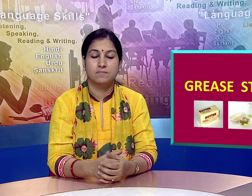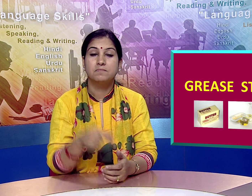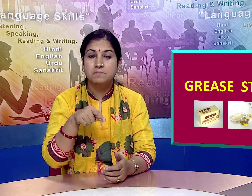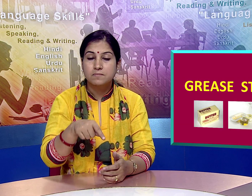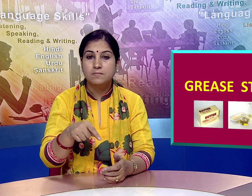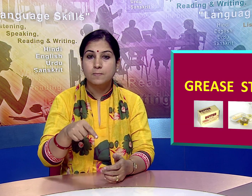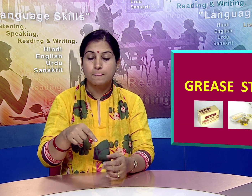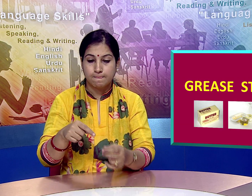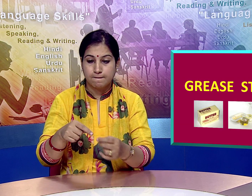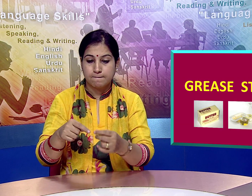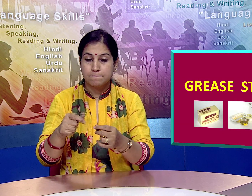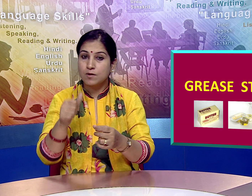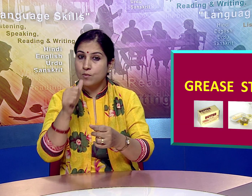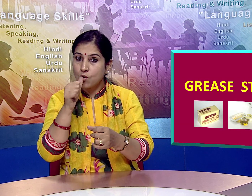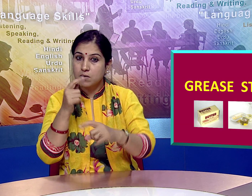then make a paste of water and soap.